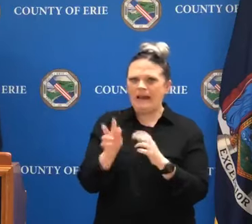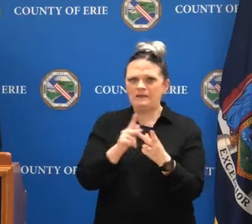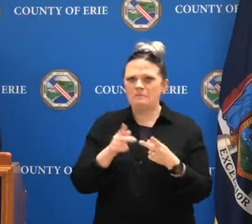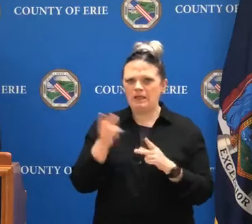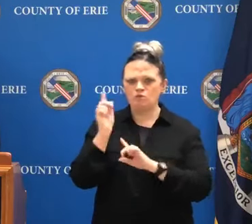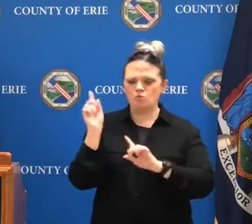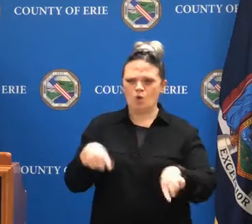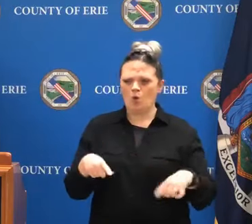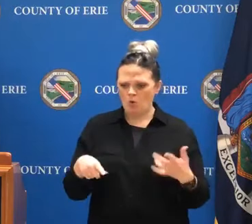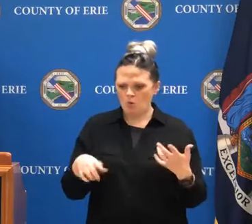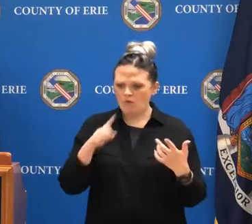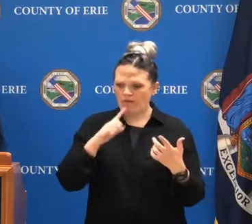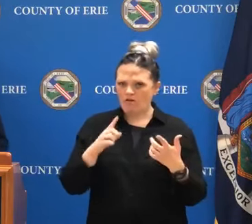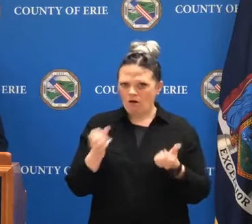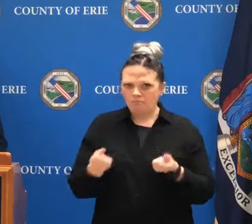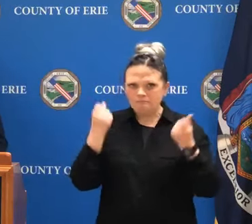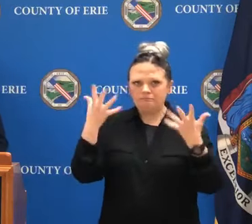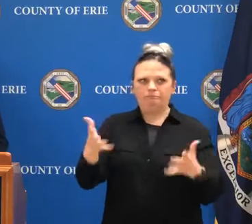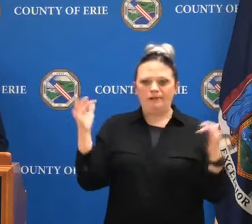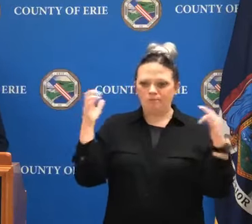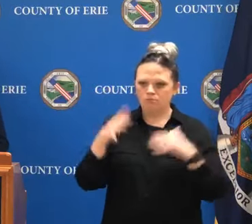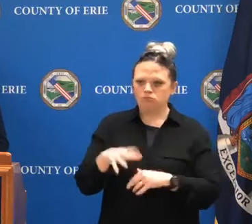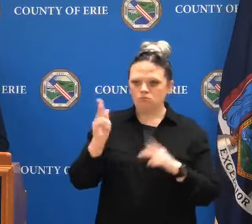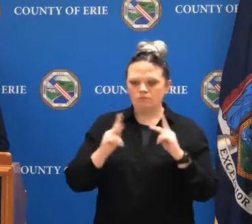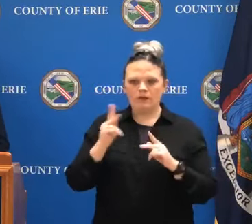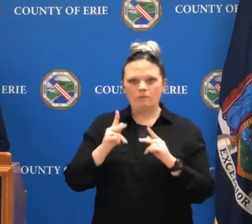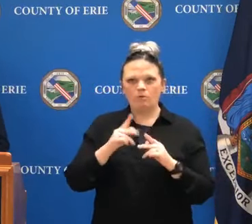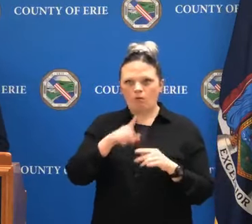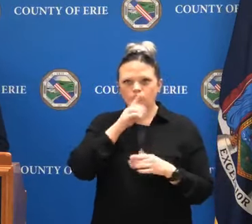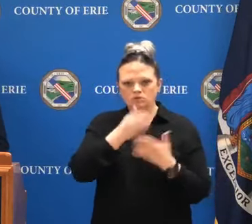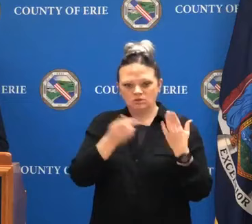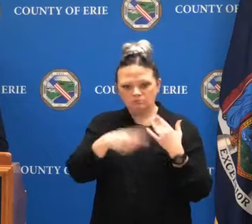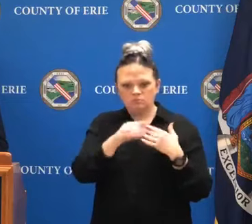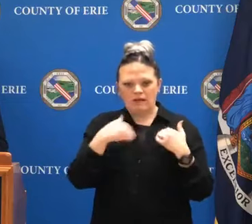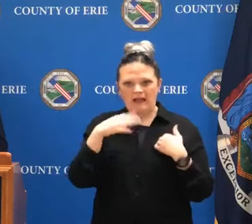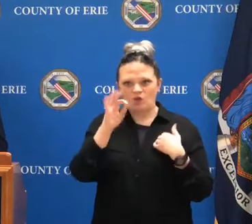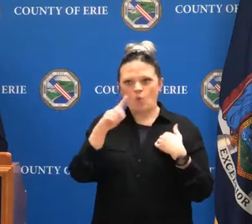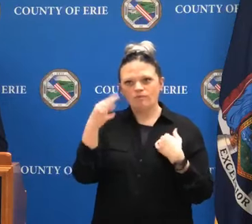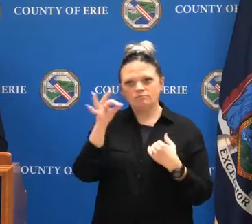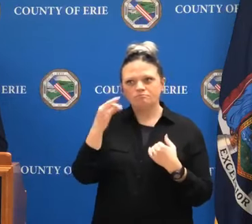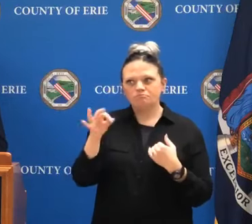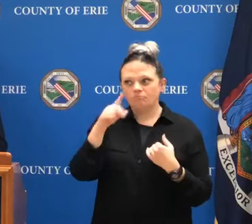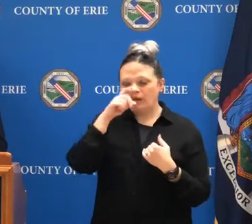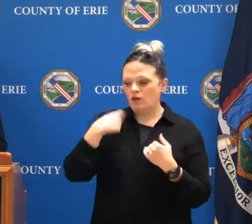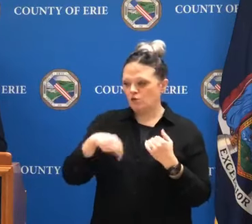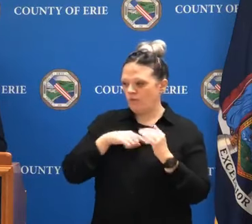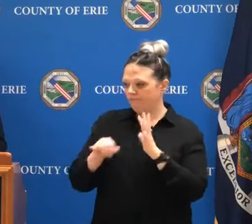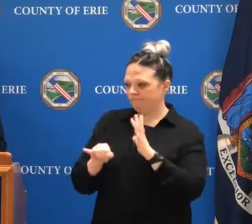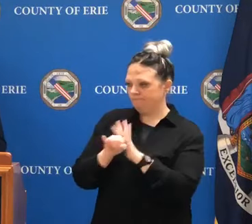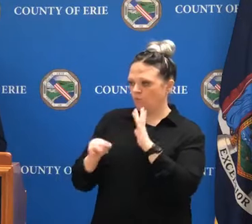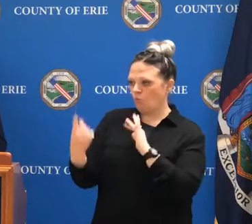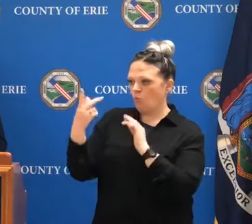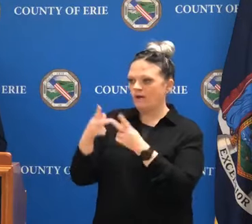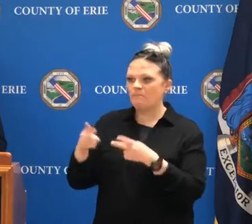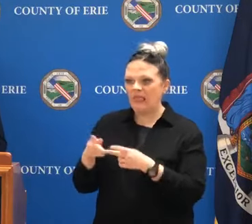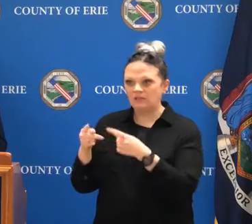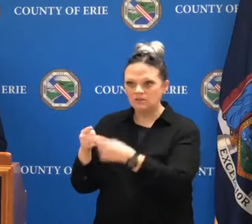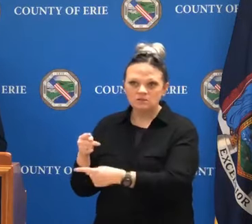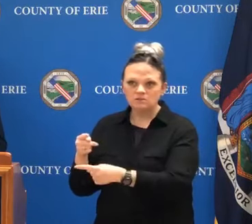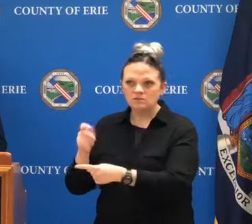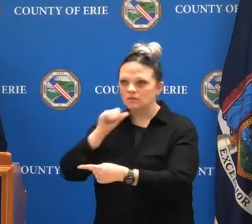where there are a large number of people are positive with COVID-19. So because we have identified a place doesn't